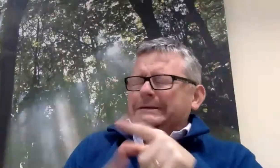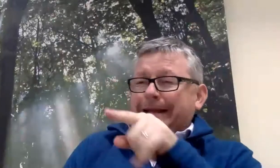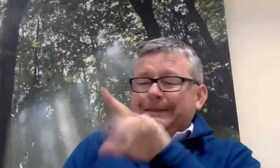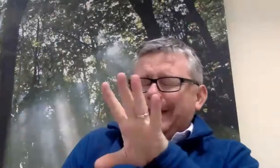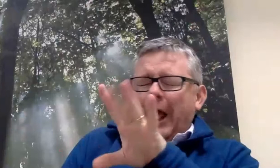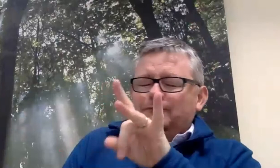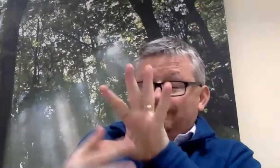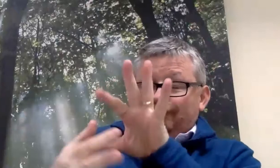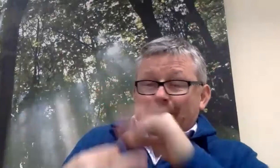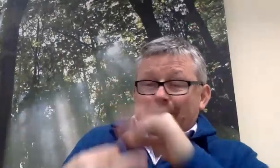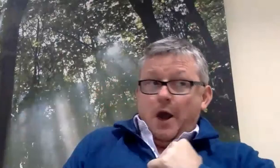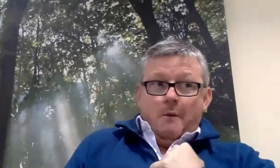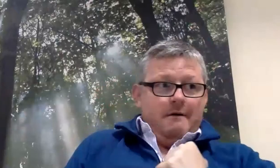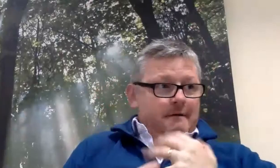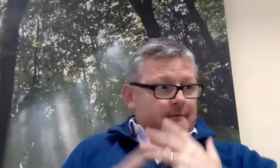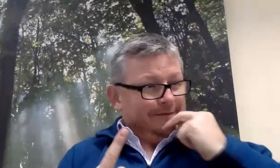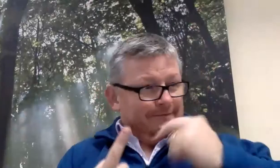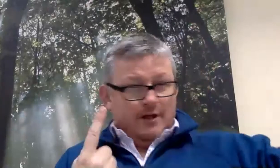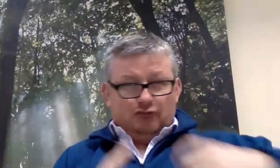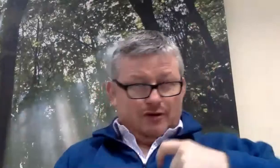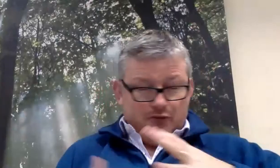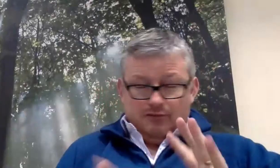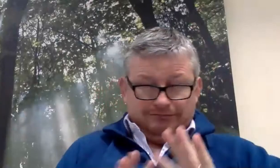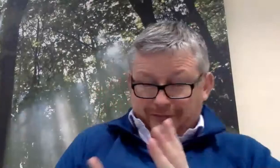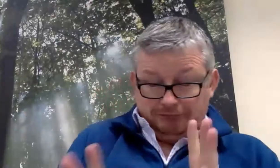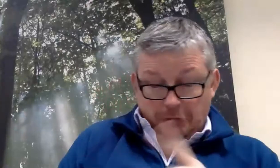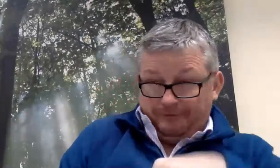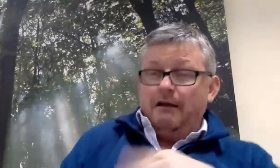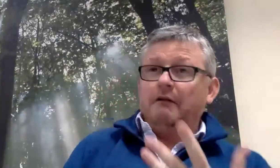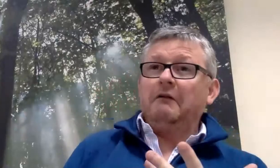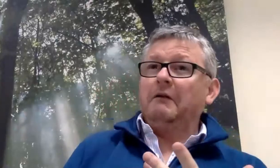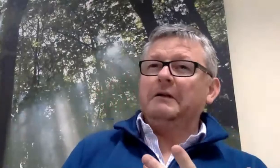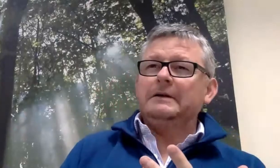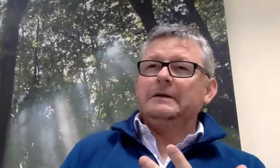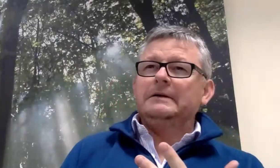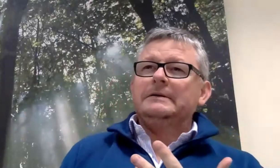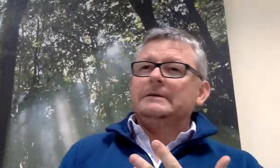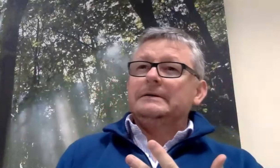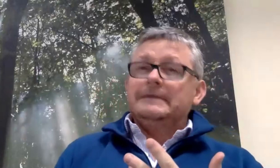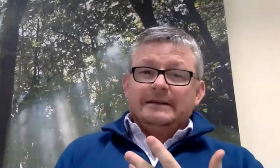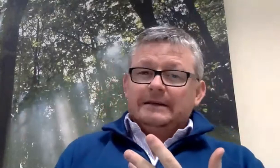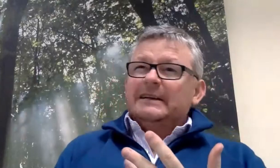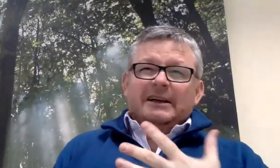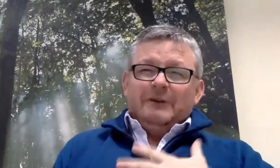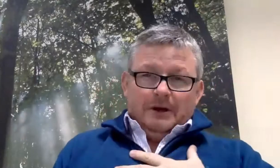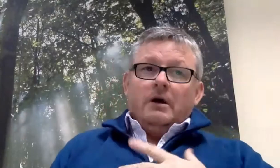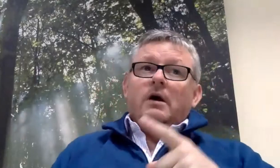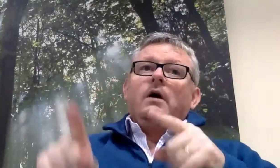expression that naturally deaf people use is very, very difficult to replicate in some kind of AI or some